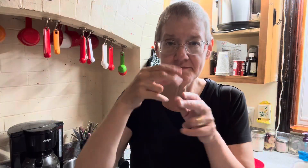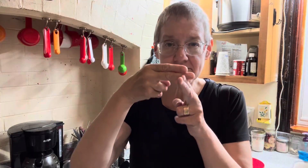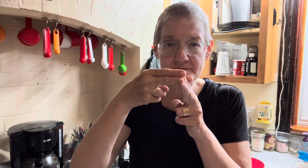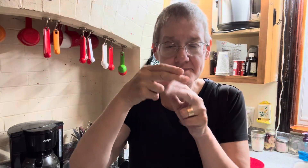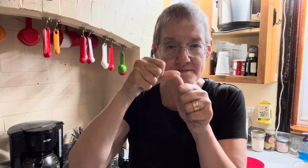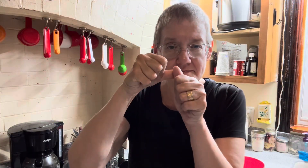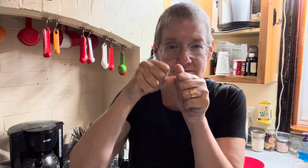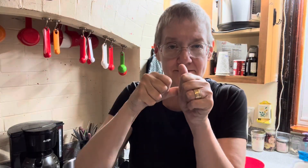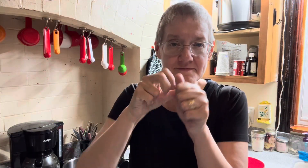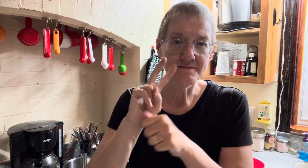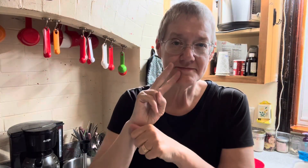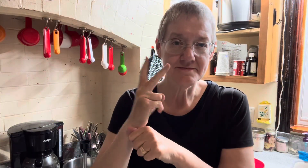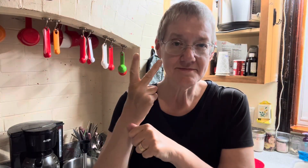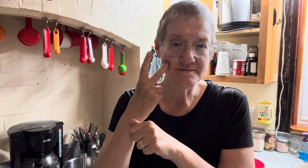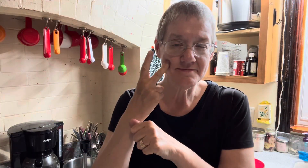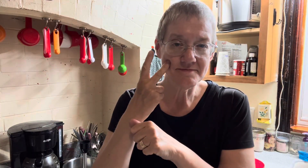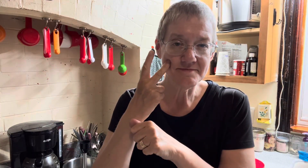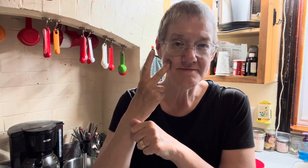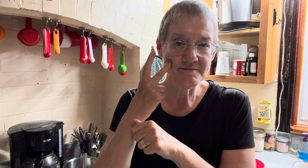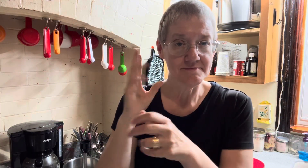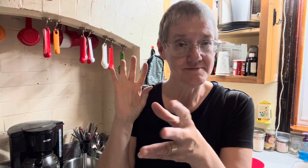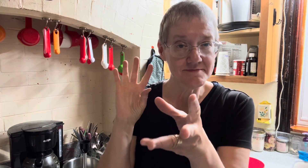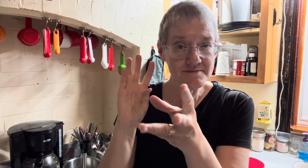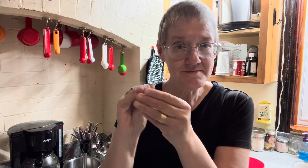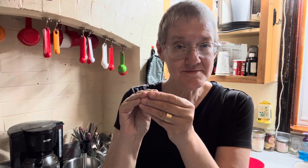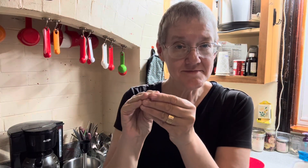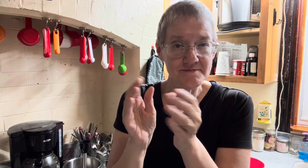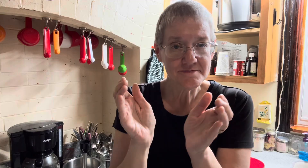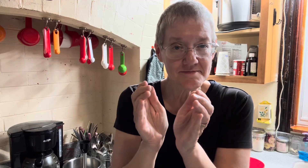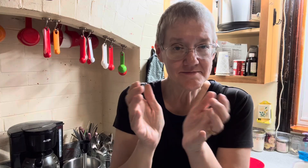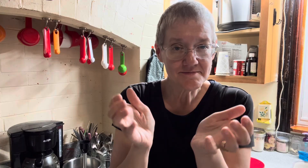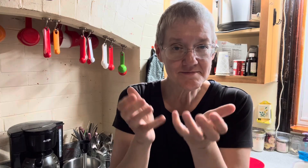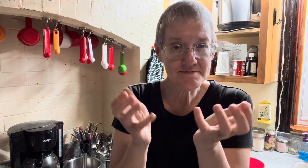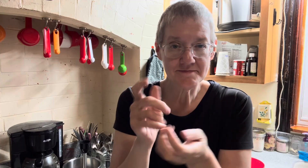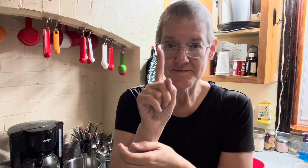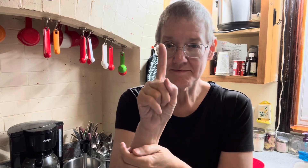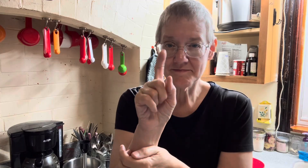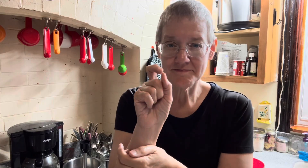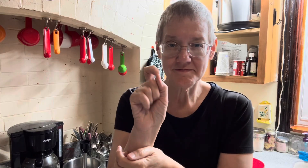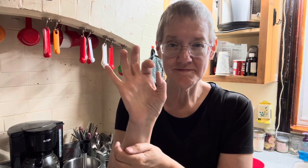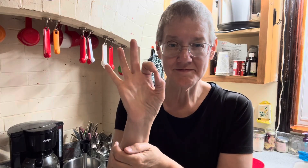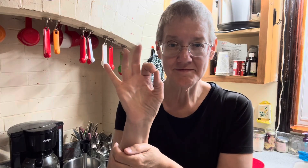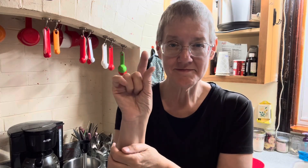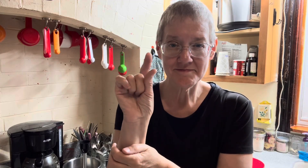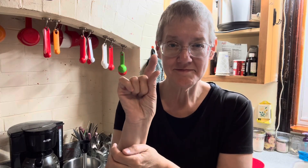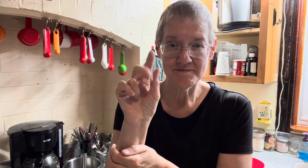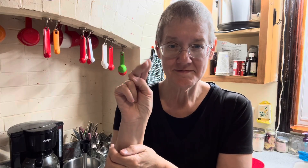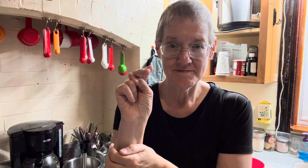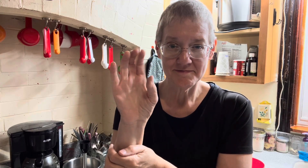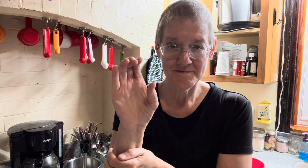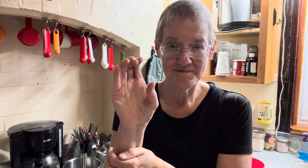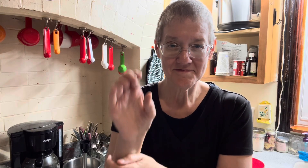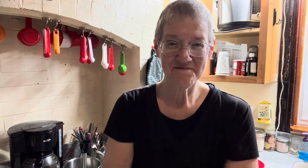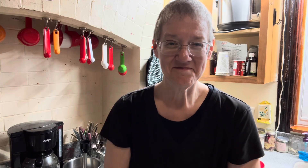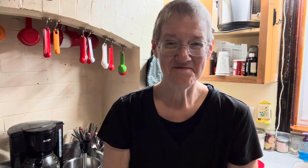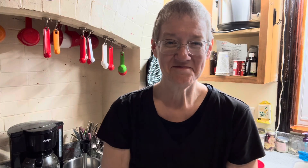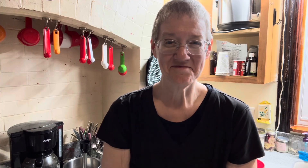And I do measure and weigh each vegetable. Altogether, the small salad is 1.9 grams of net carbs.